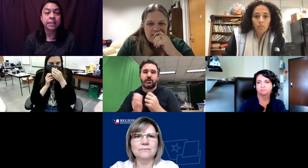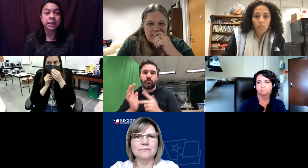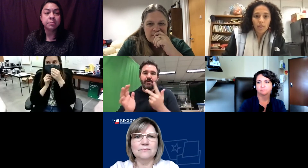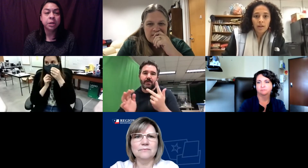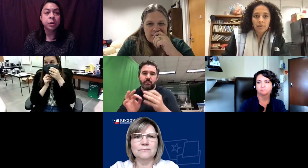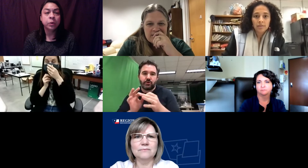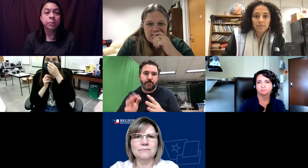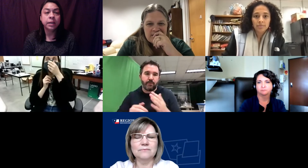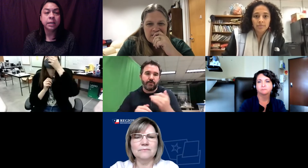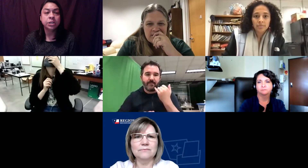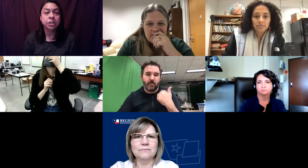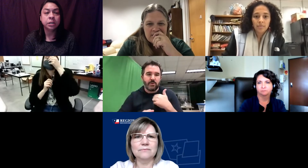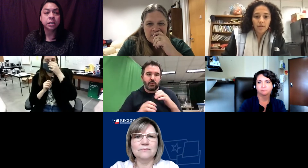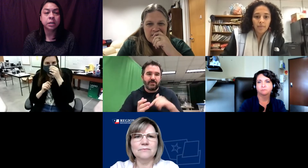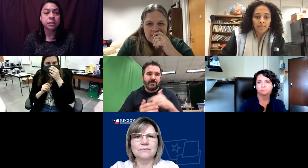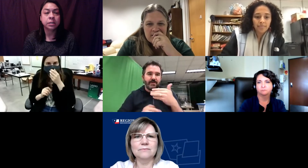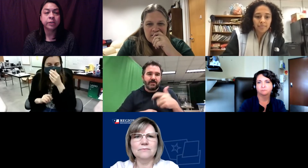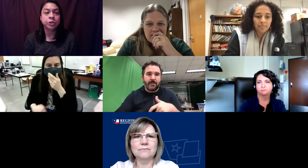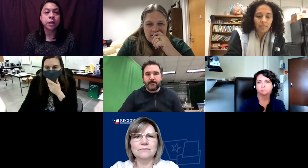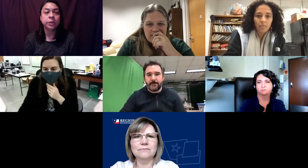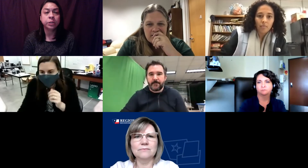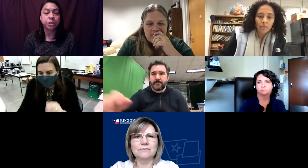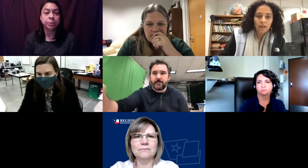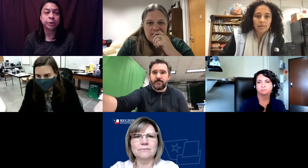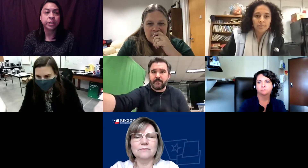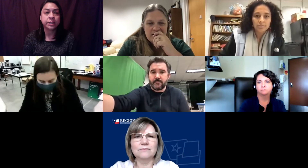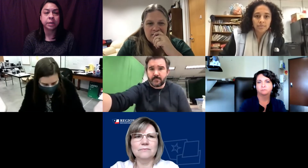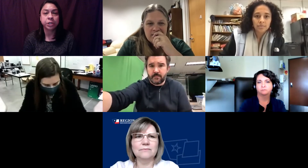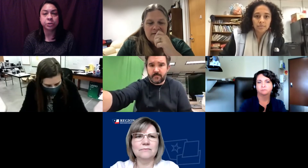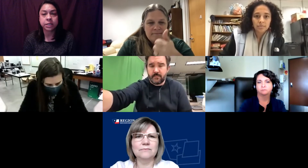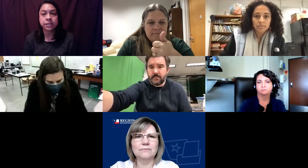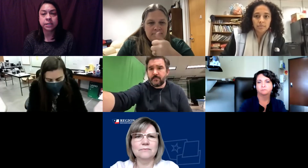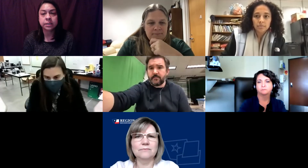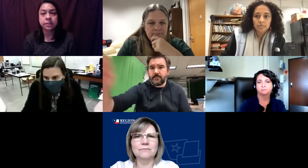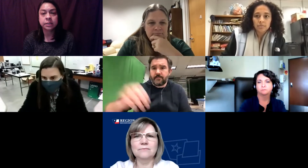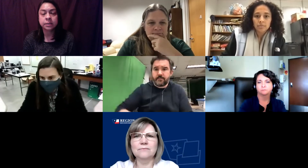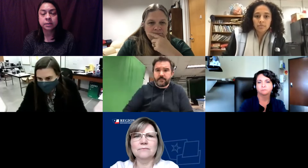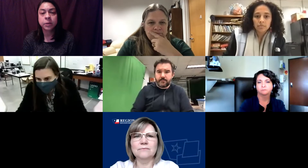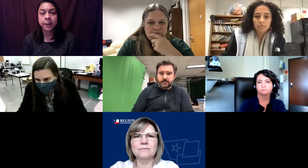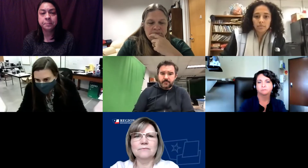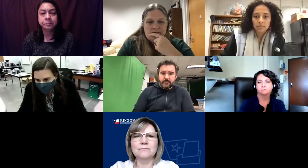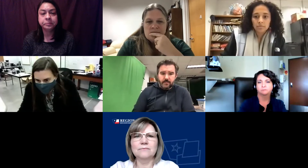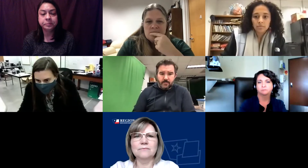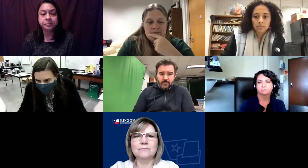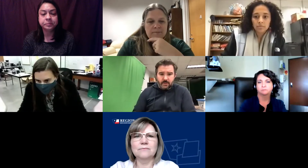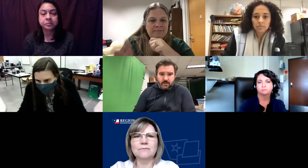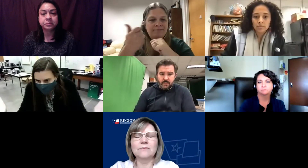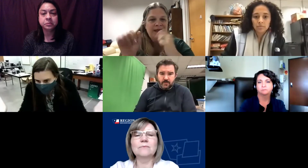lag time, we may need to have a trilingual interpreter the next time we do this. Okay.